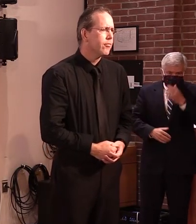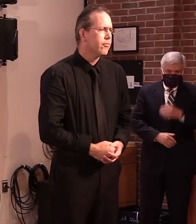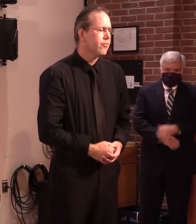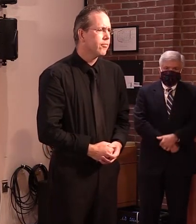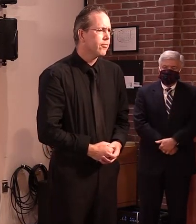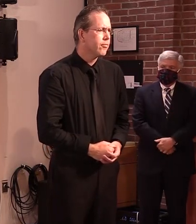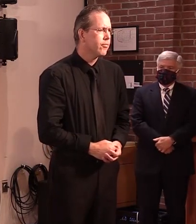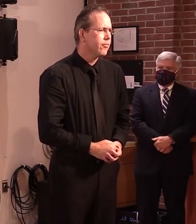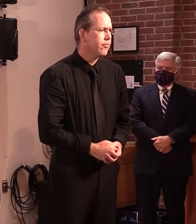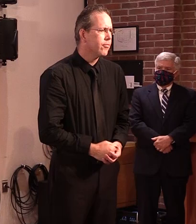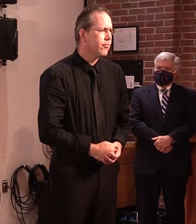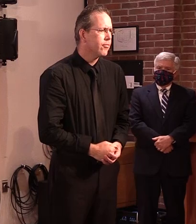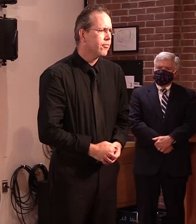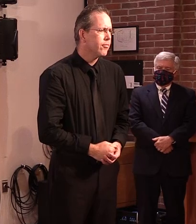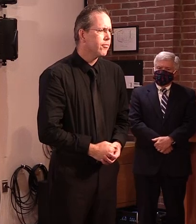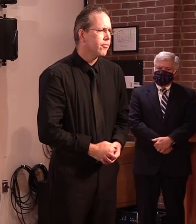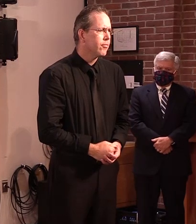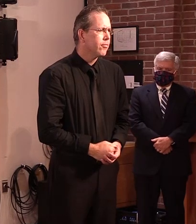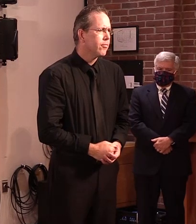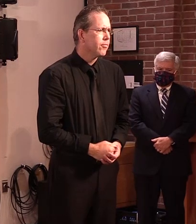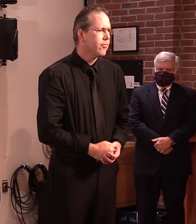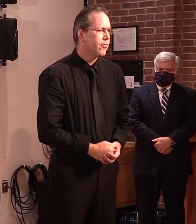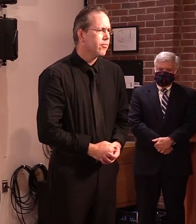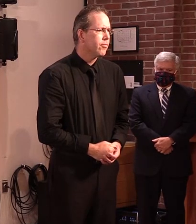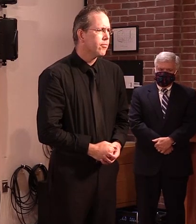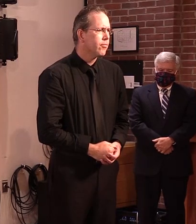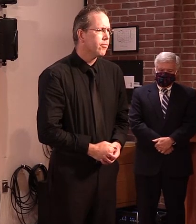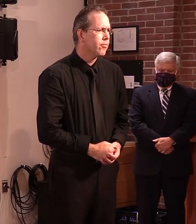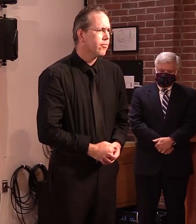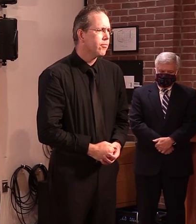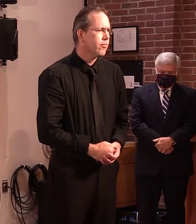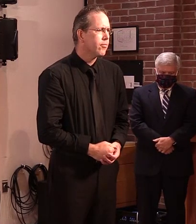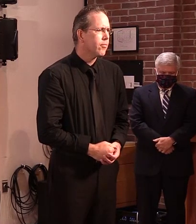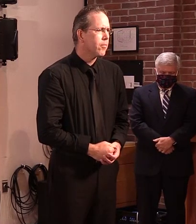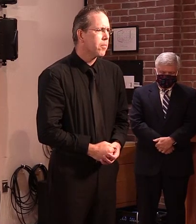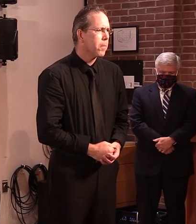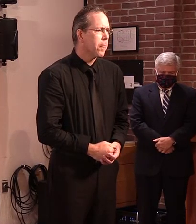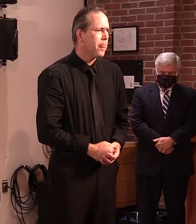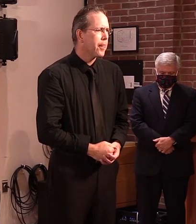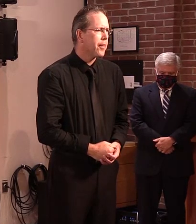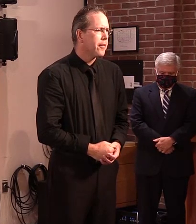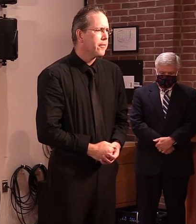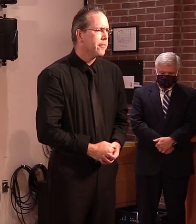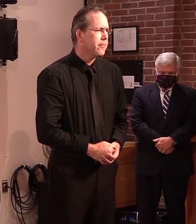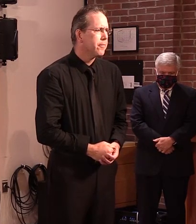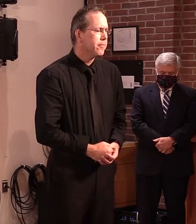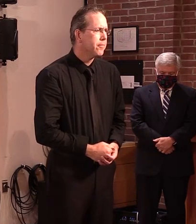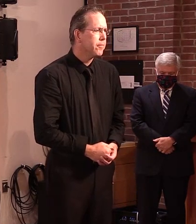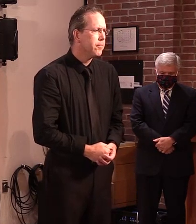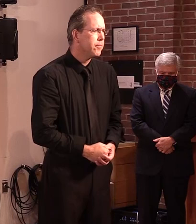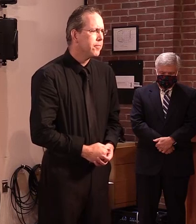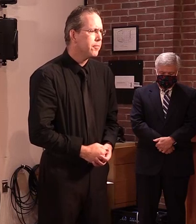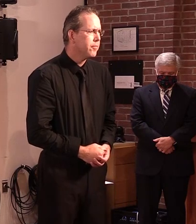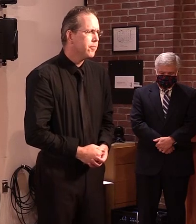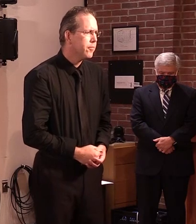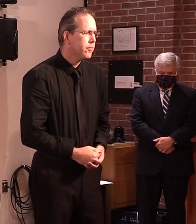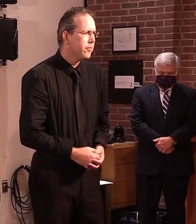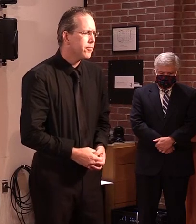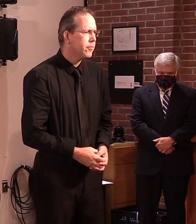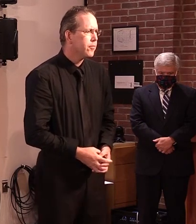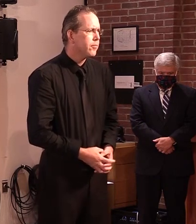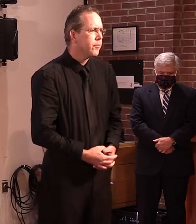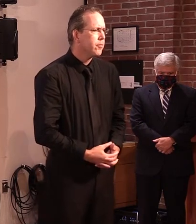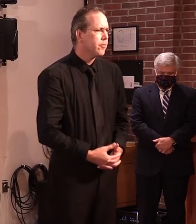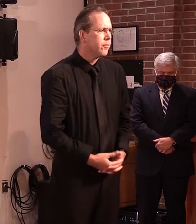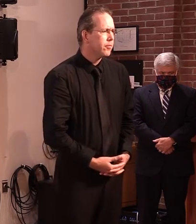very quick to develop a dashboard so that people could track the patterns of the spread of the virus around the state. It's